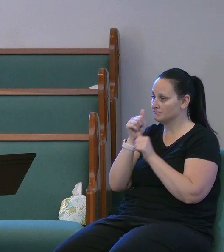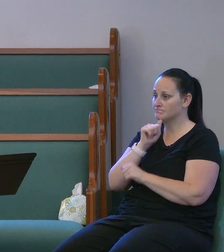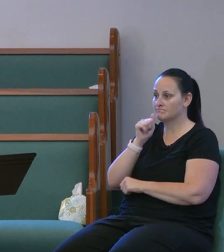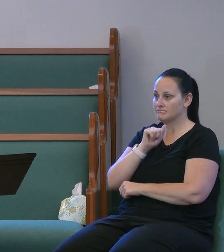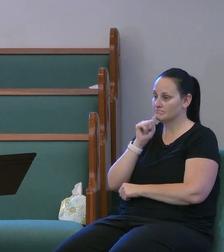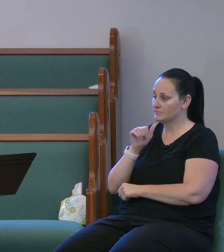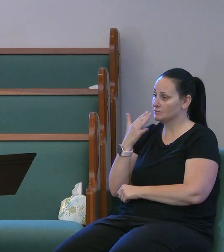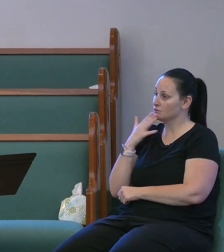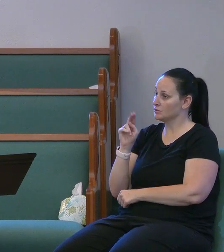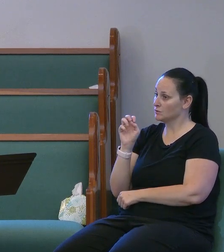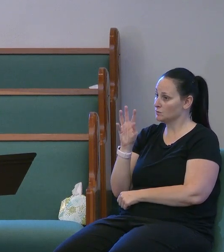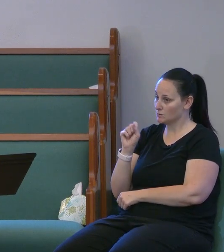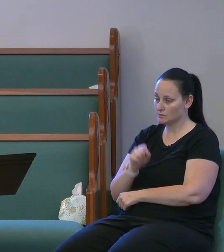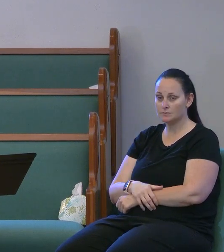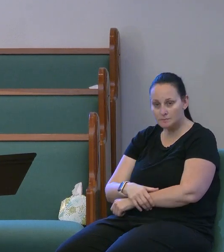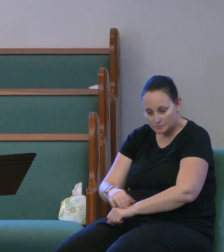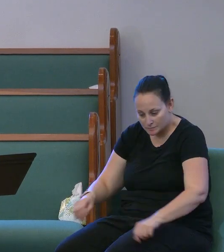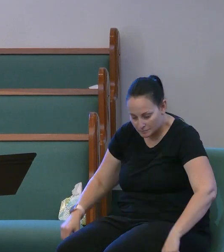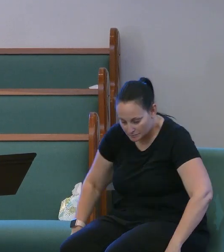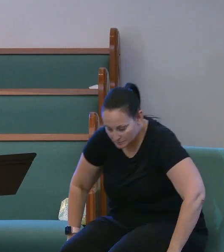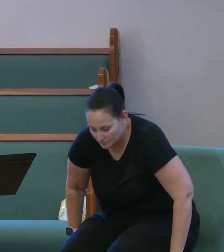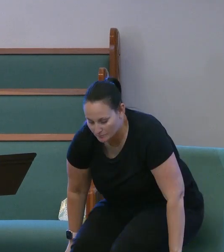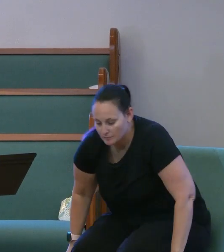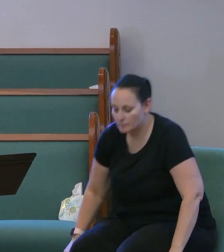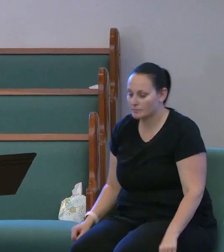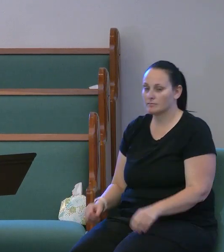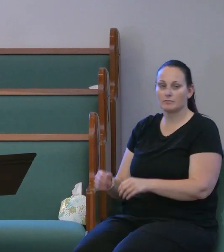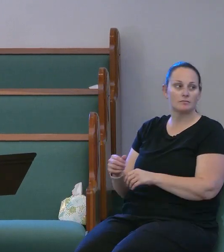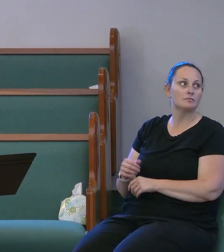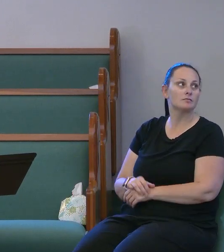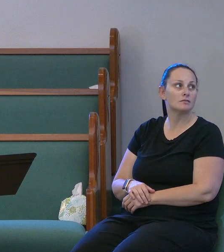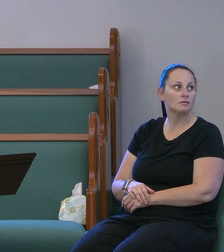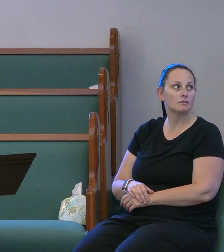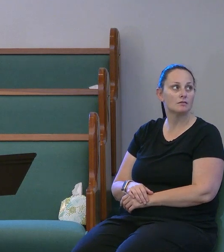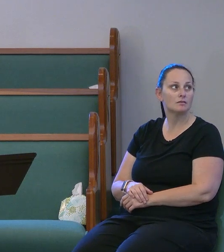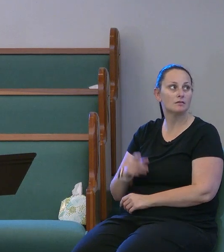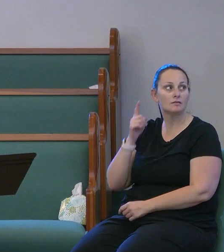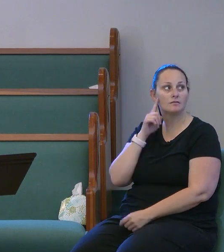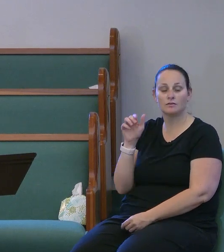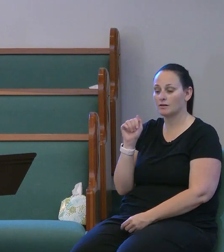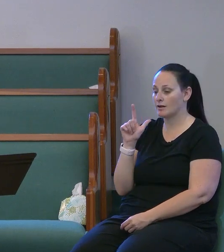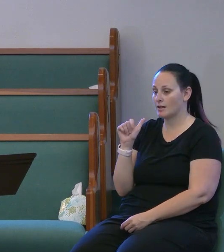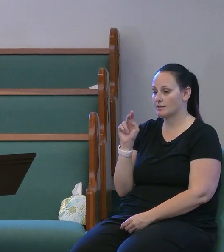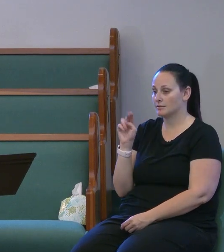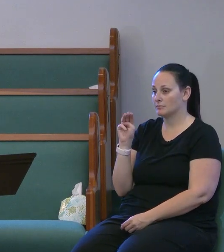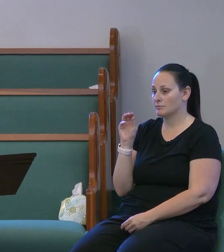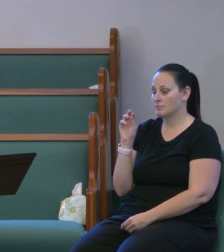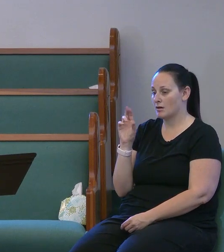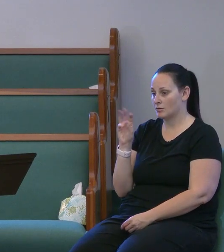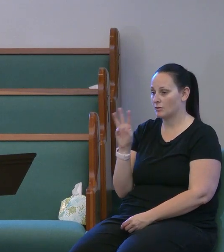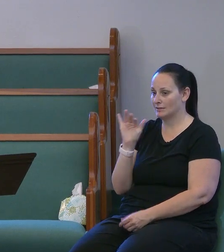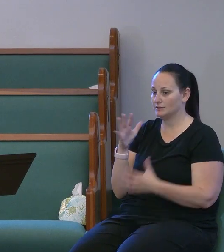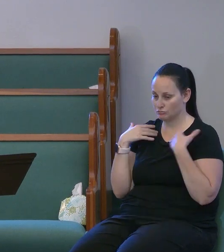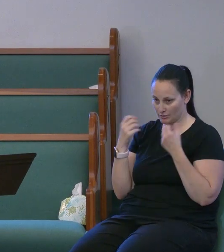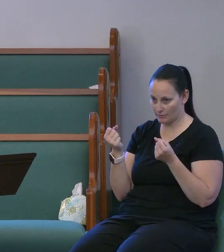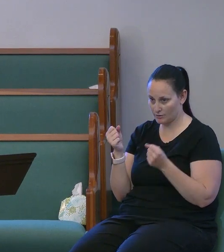that's good news. But continued prayer for him, for Pat Hoteling, for Al Amaro and his recovery,